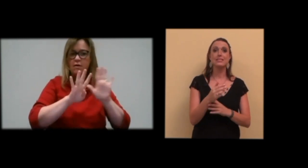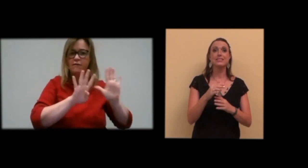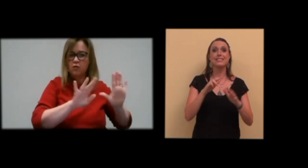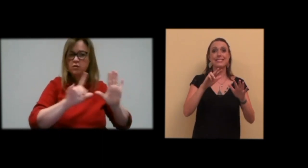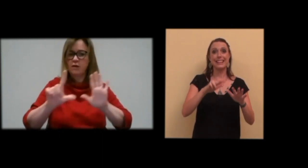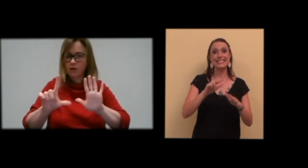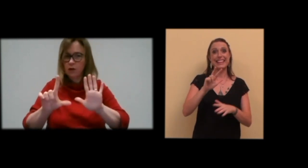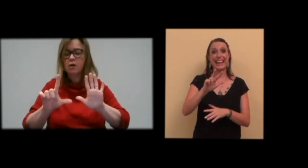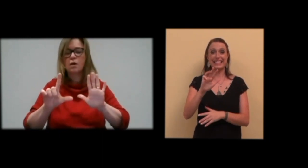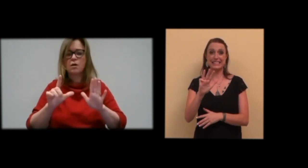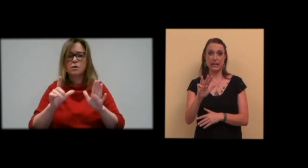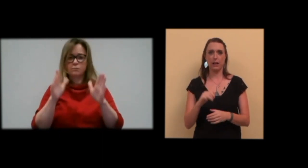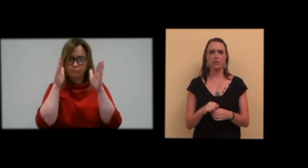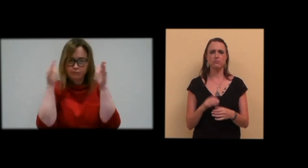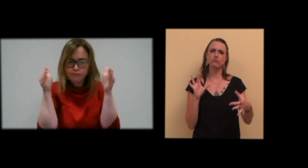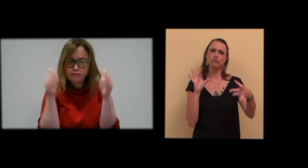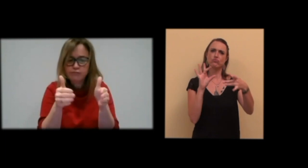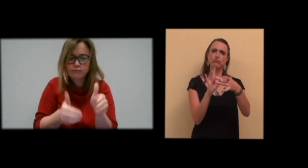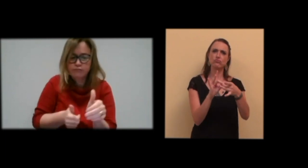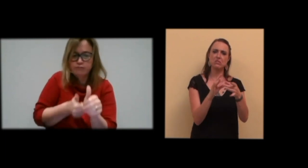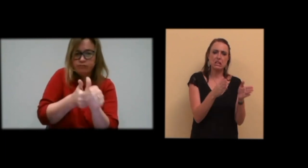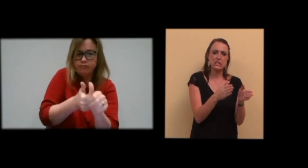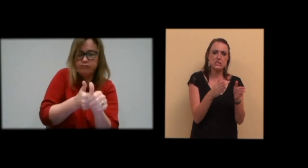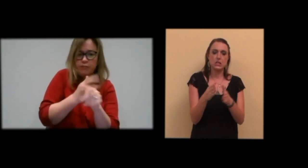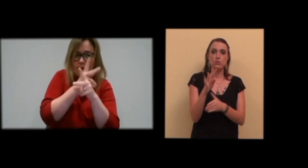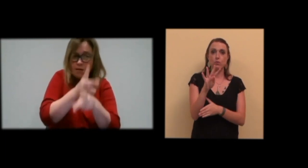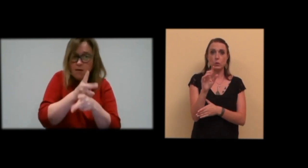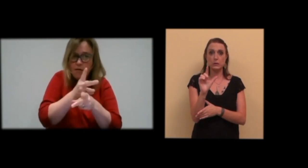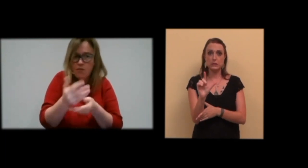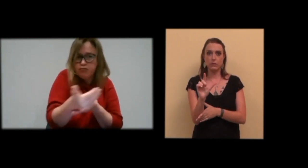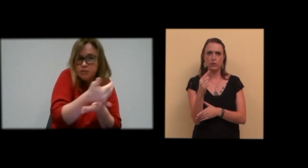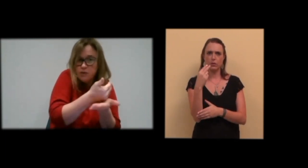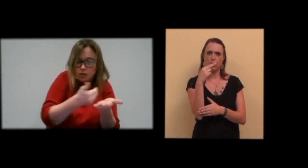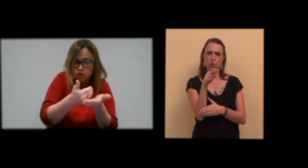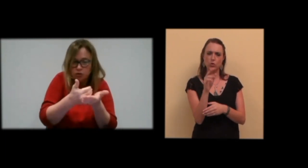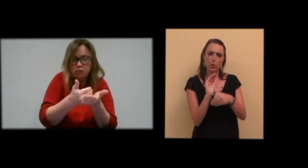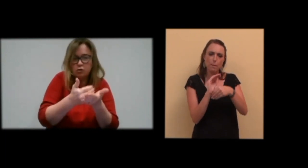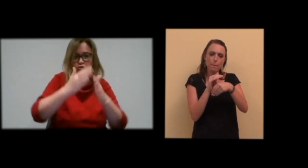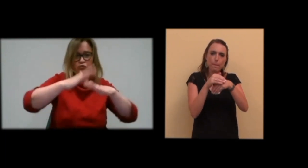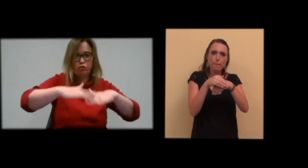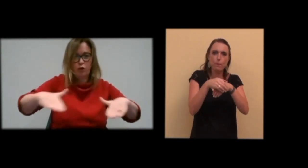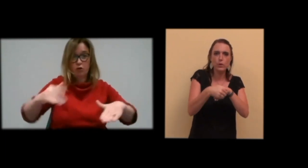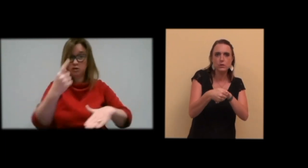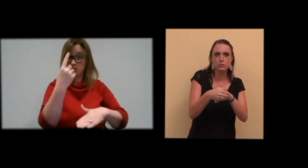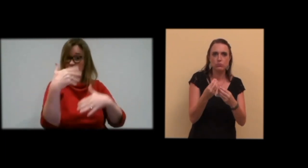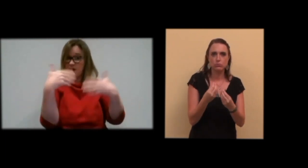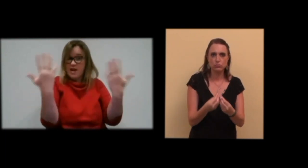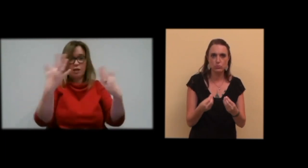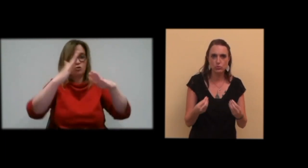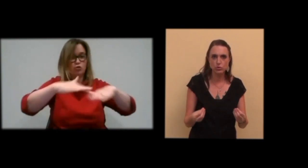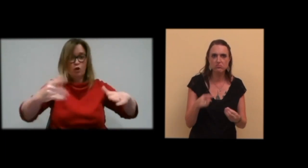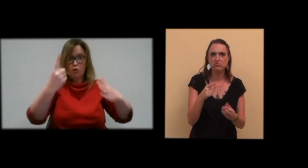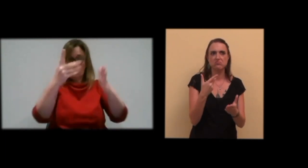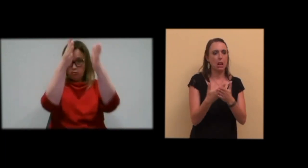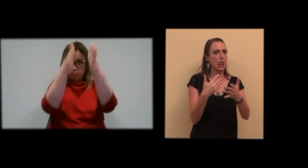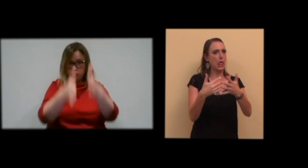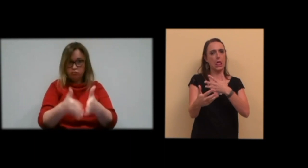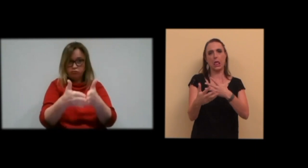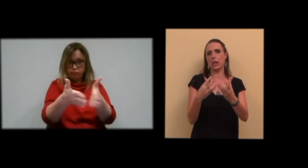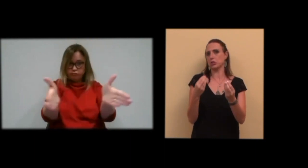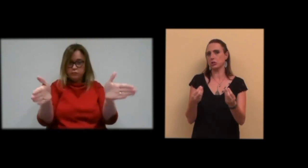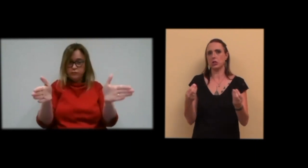1989. And this links with Section 47 which looks after